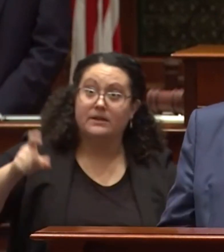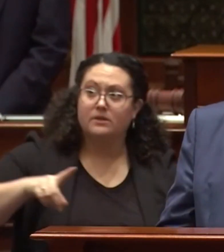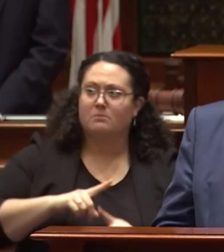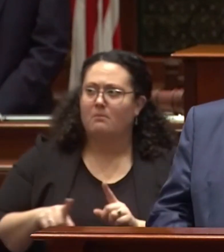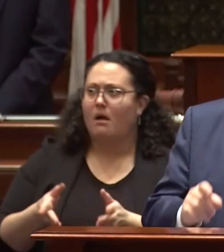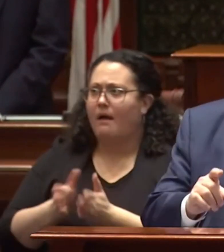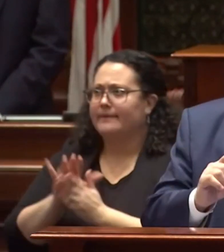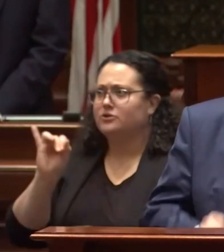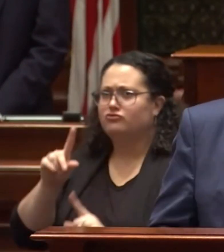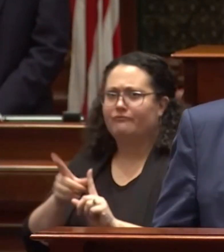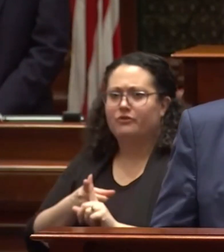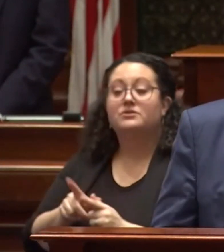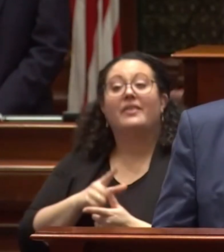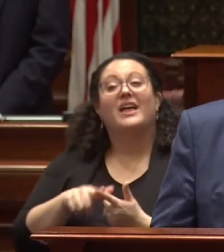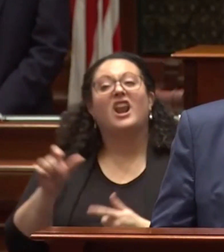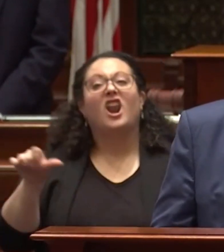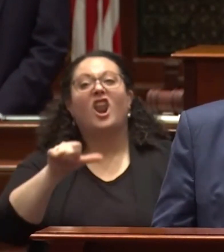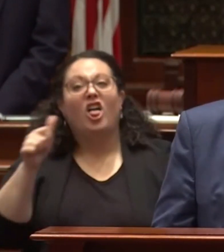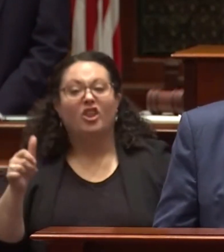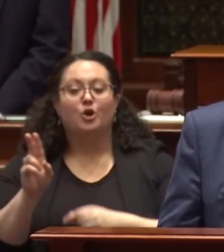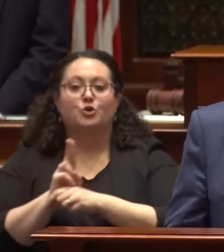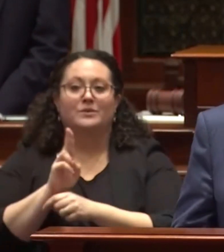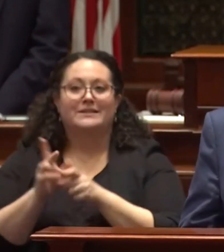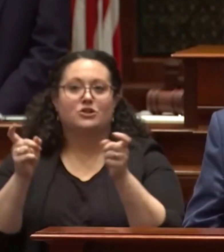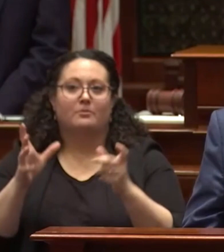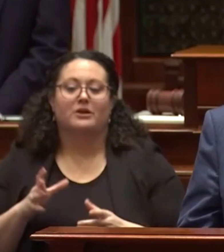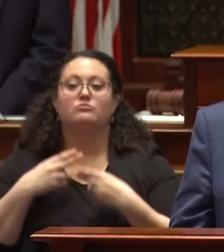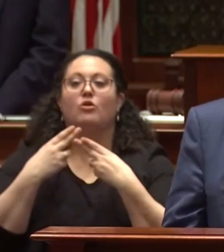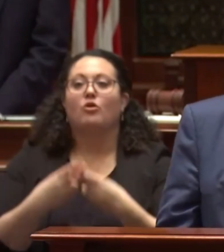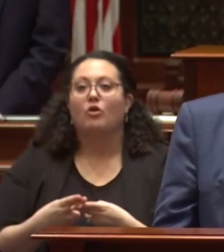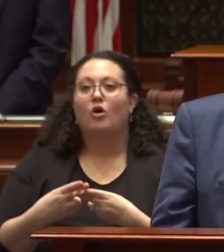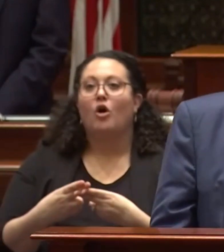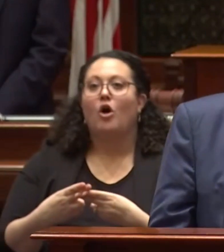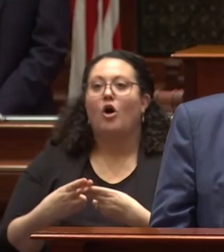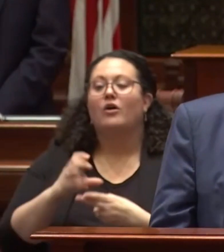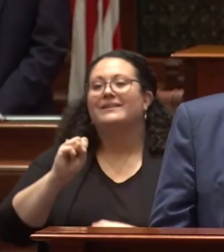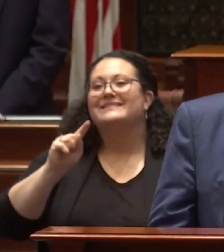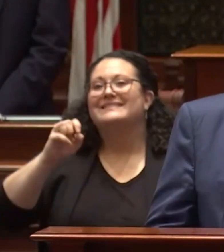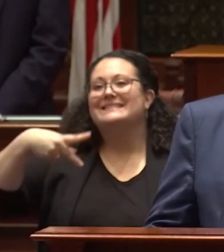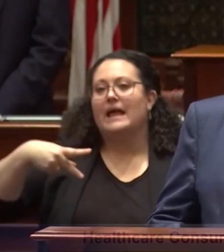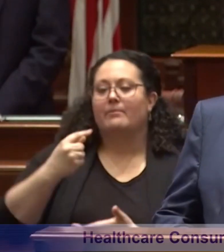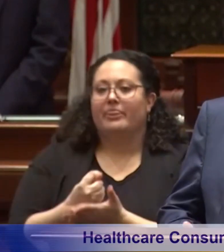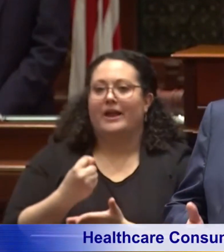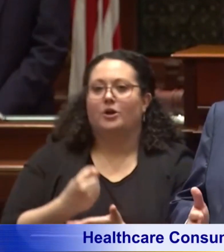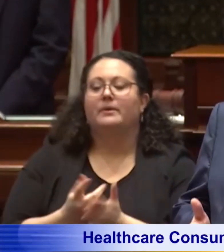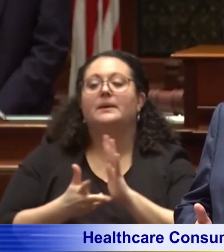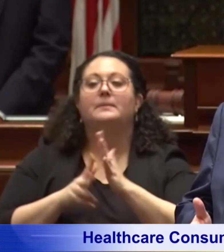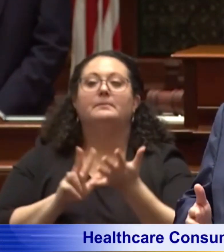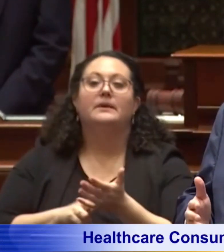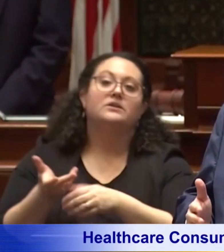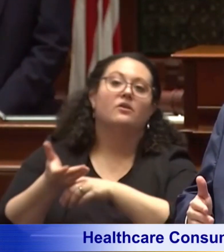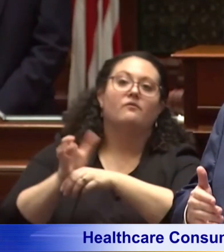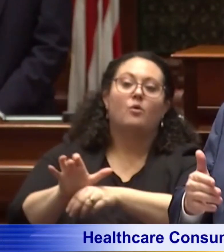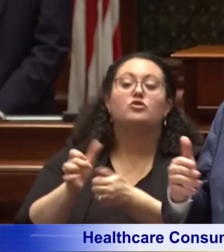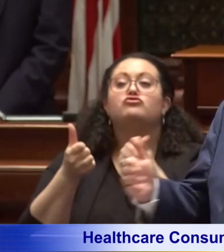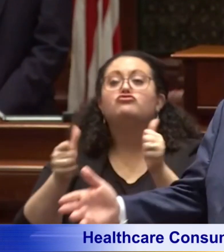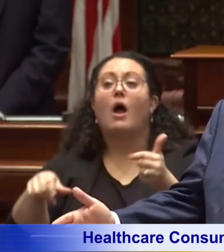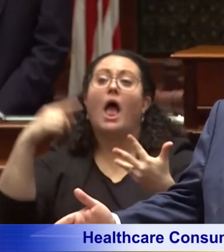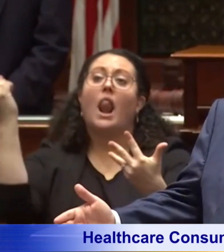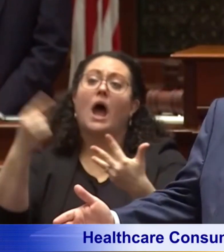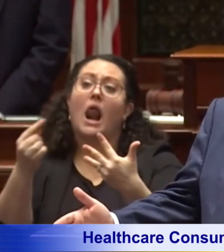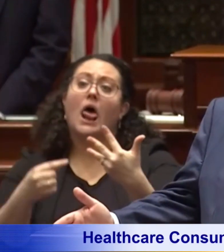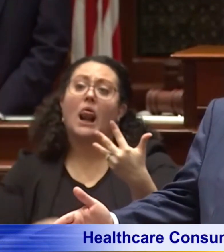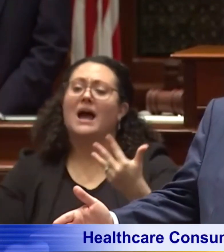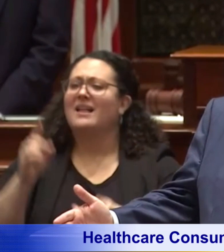necessary. Another method of utilization management is called step therapy, where a patient is forced to try a